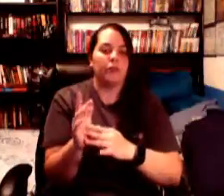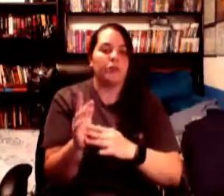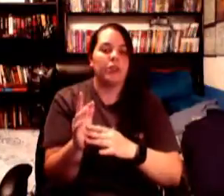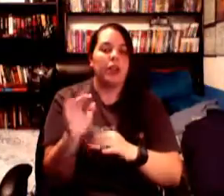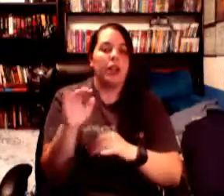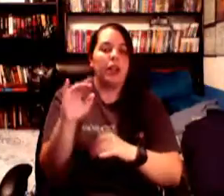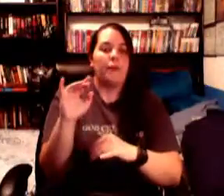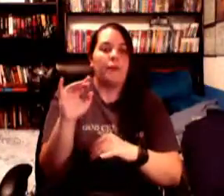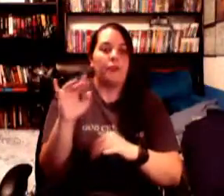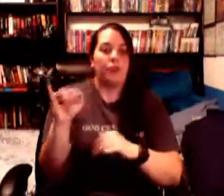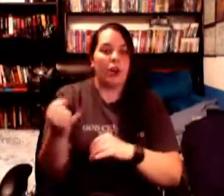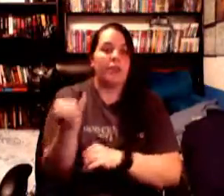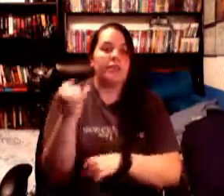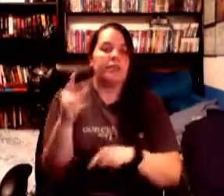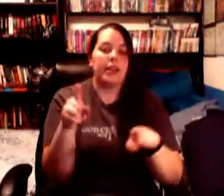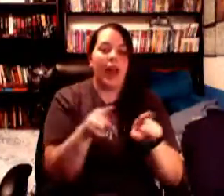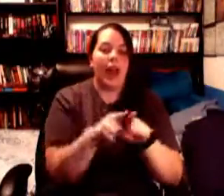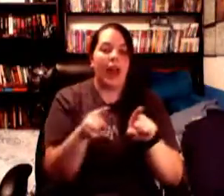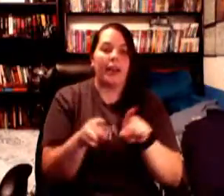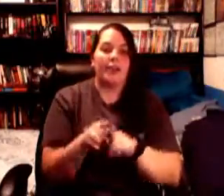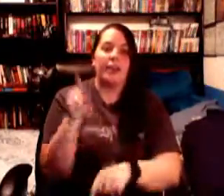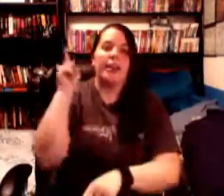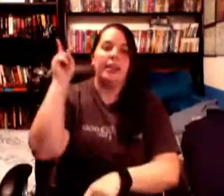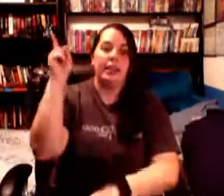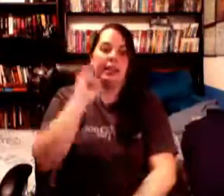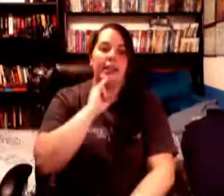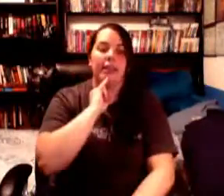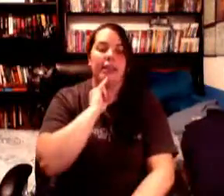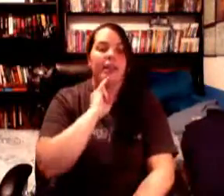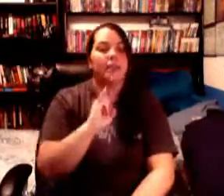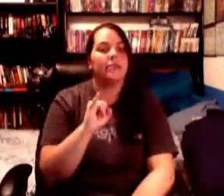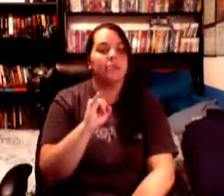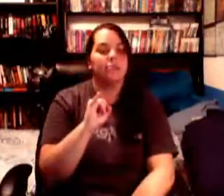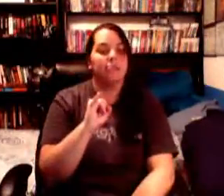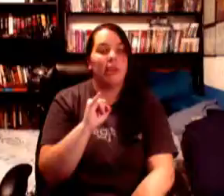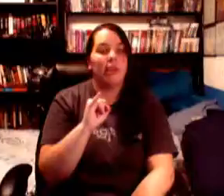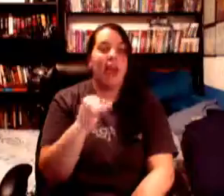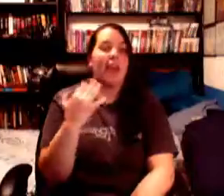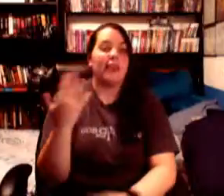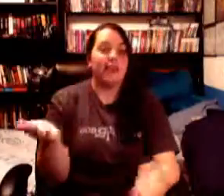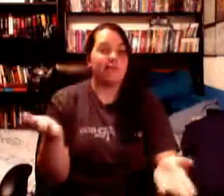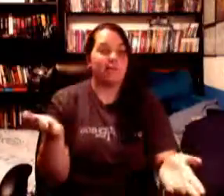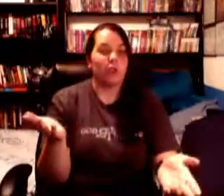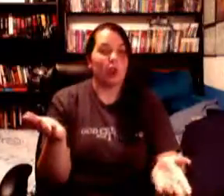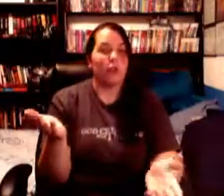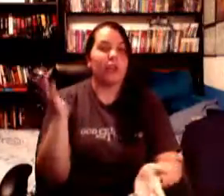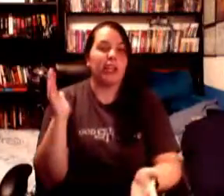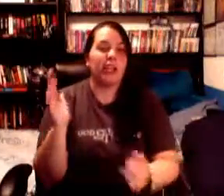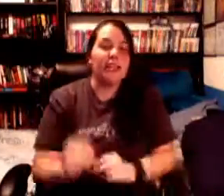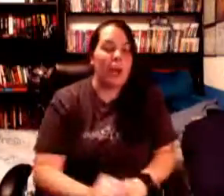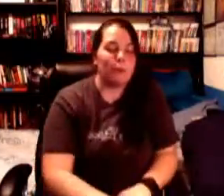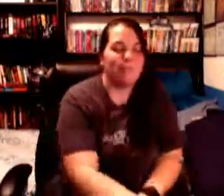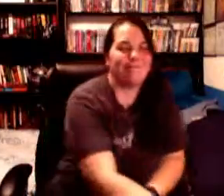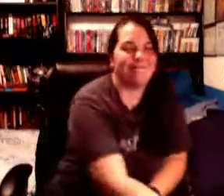verse. Just as he is. And that's it. So hopefully that helps.